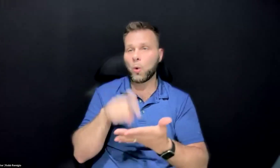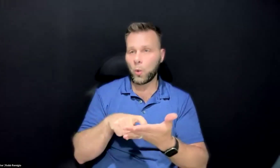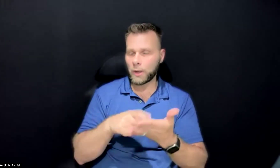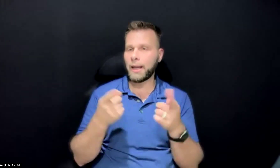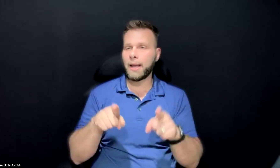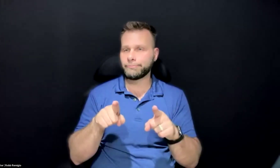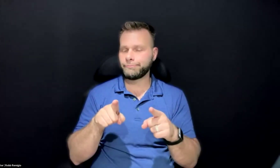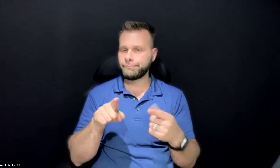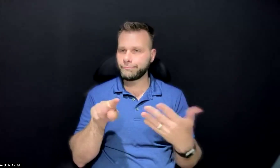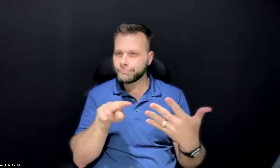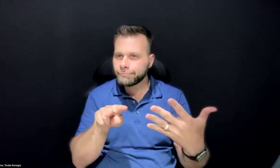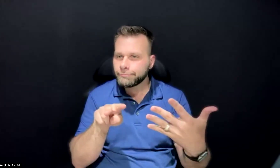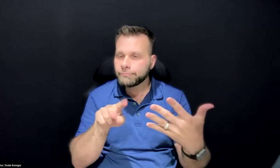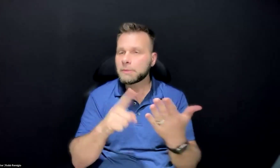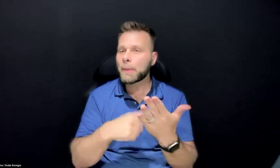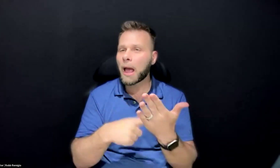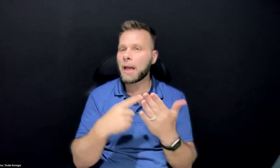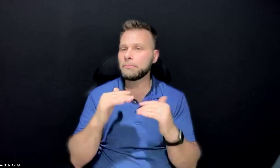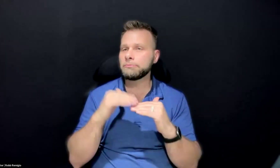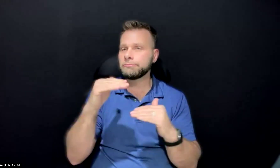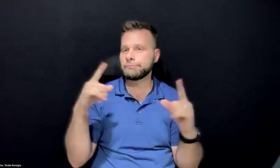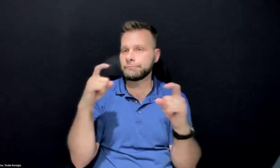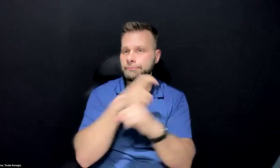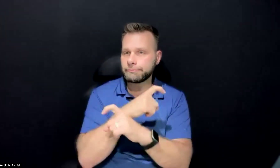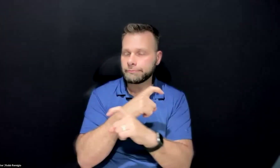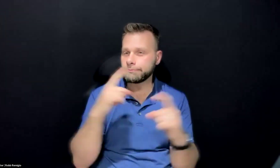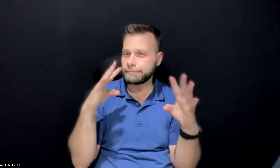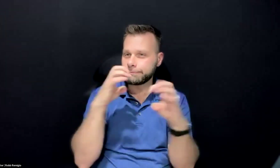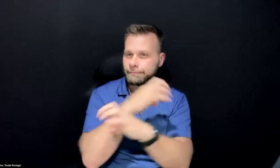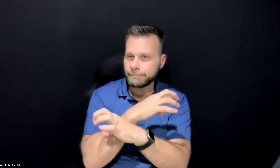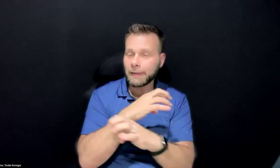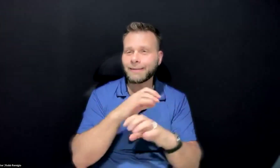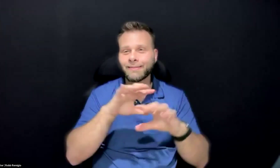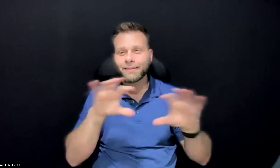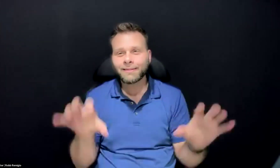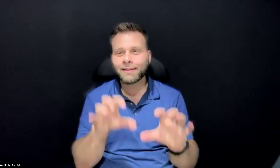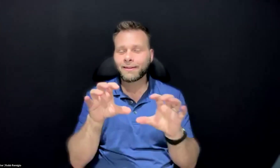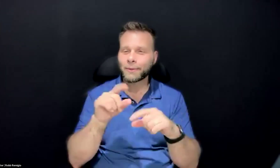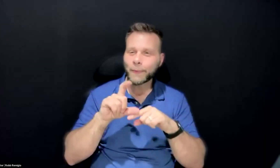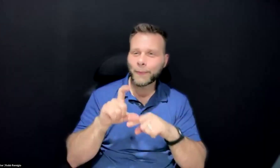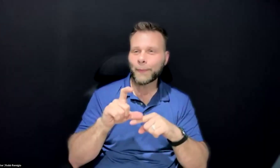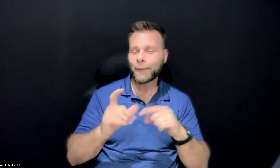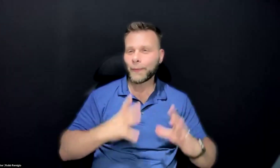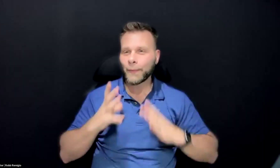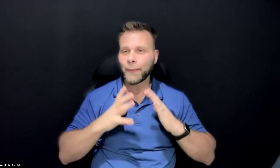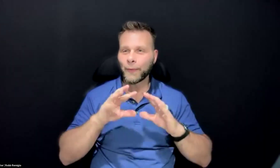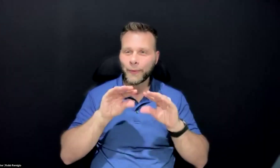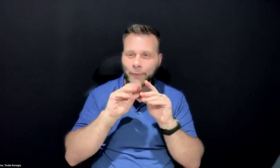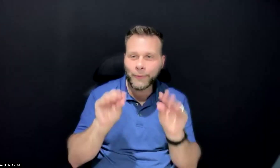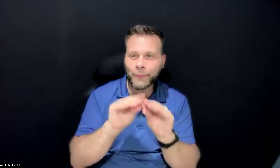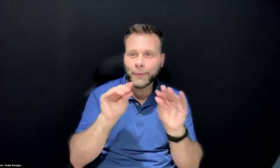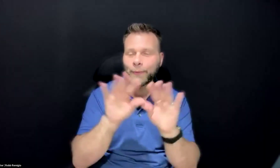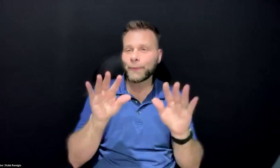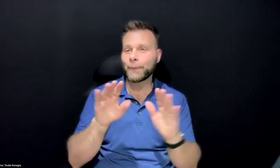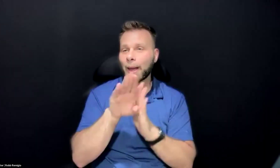just sometimes can be overcomplicated. Like it can be like a really fancy, pretty looking font or different, pictures in the